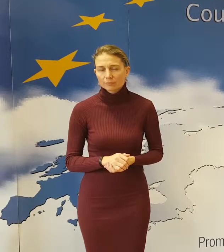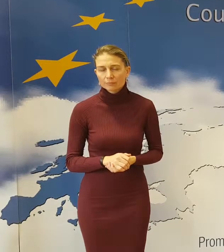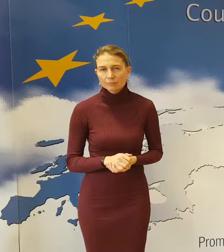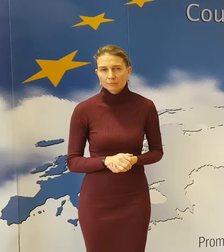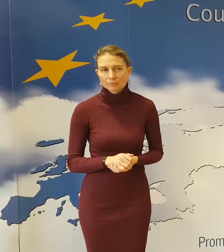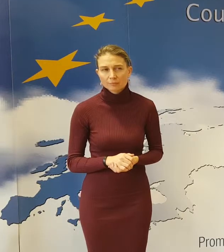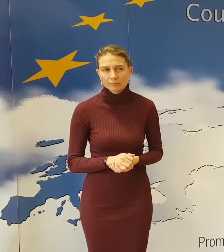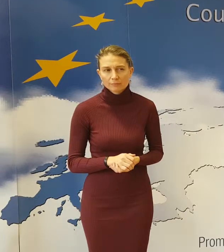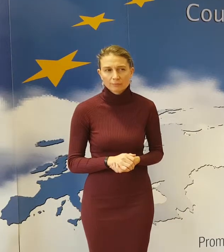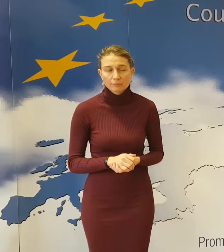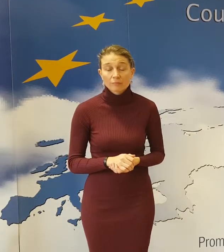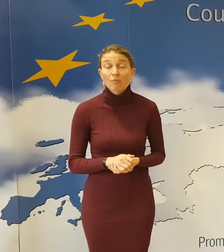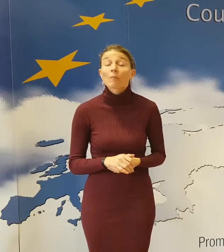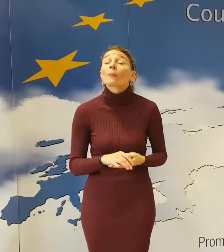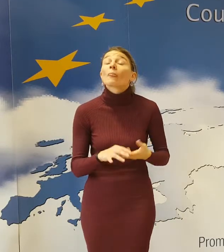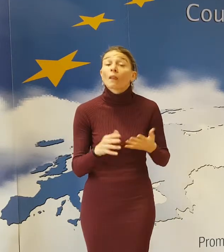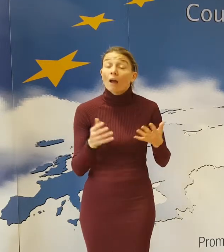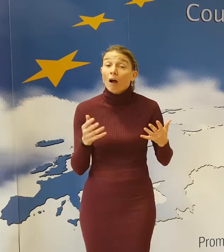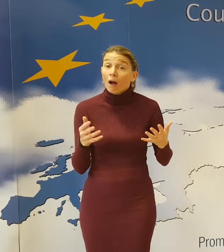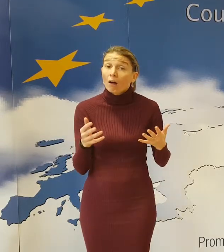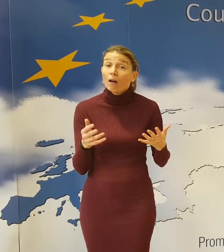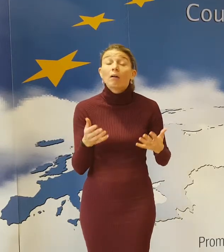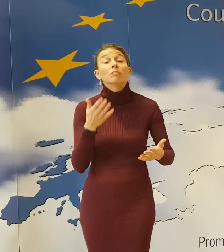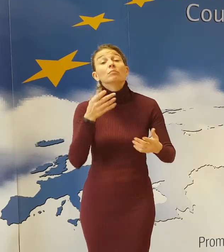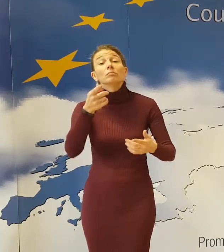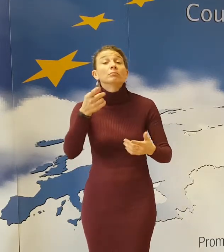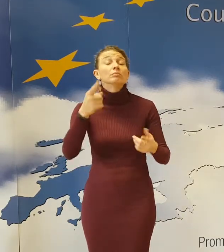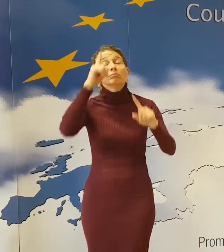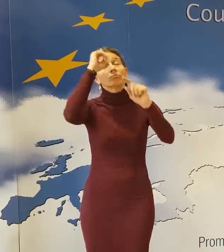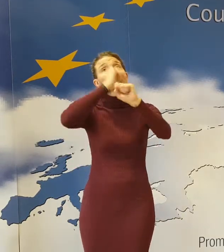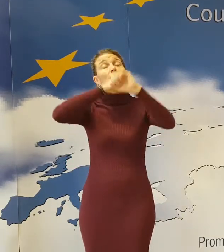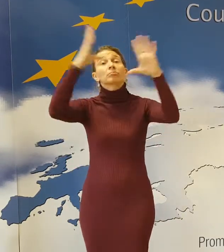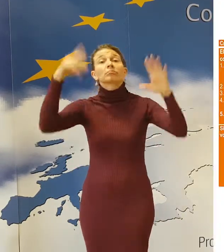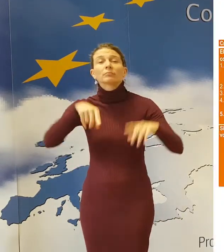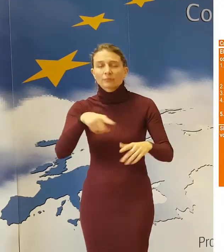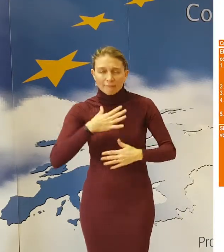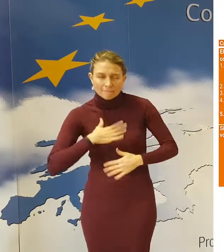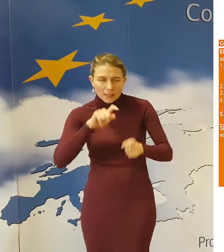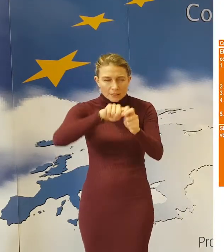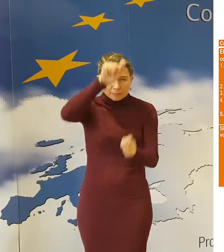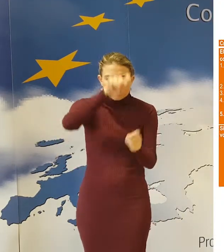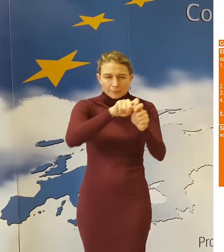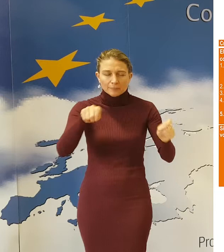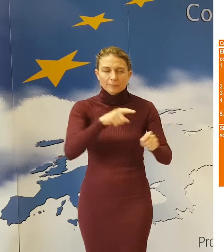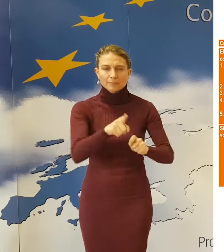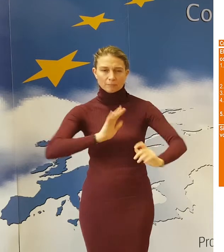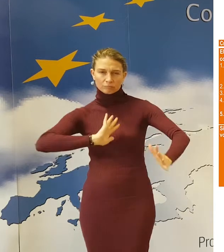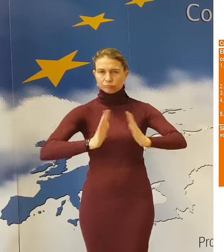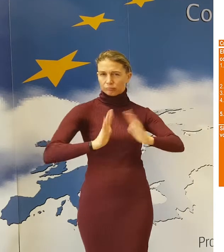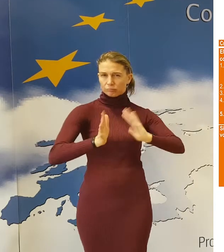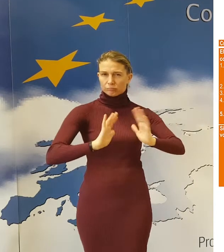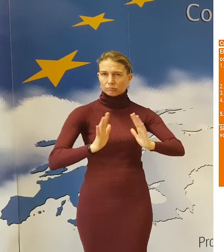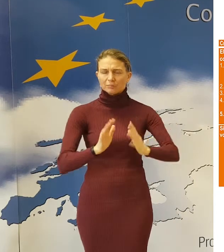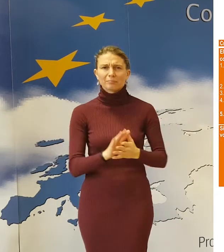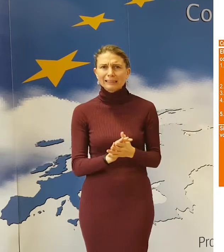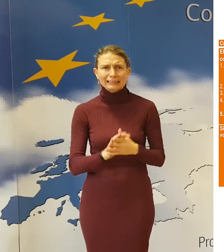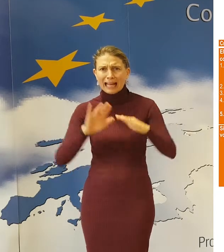When you have a productive test, you might want to think about how you want to score it. For example, you think about a very